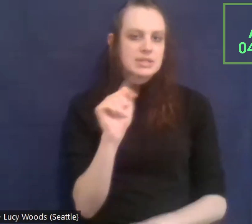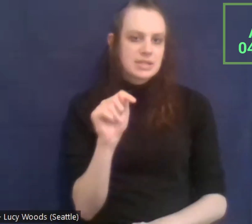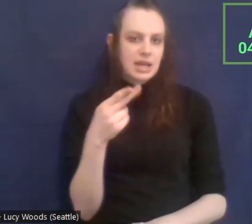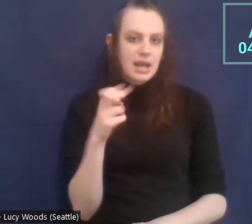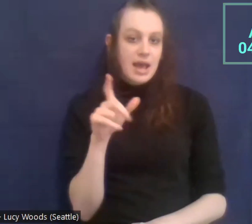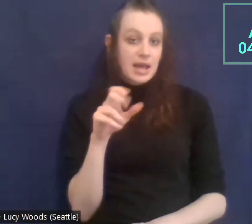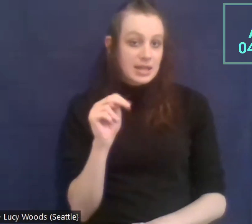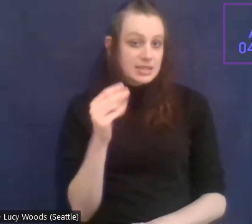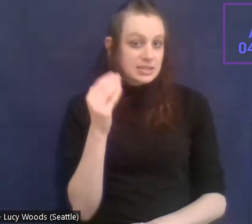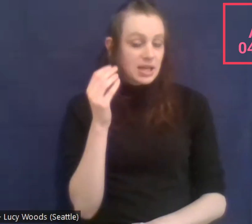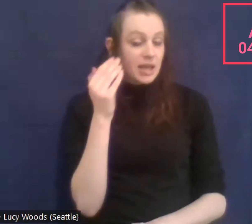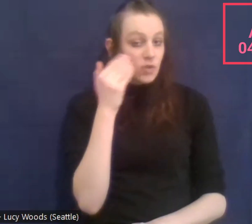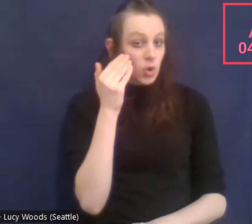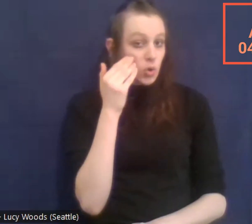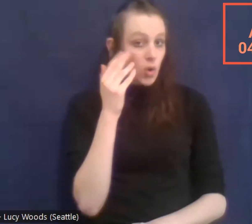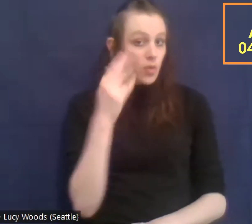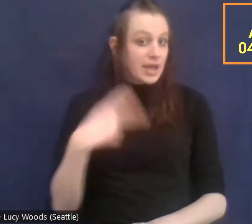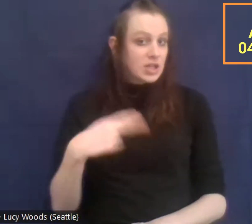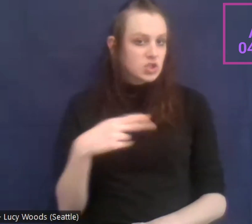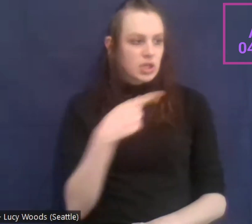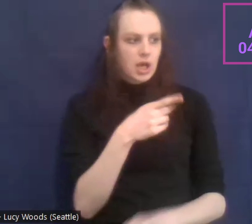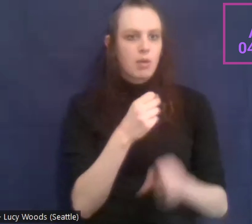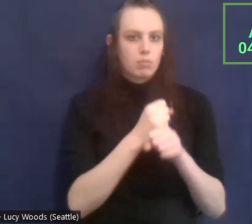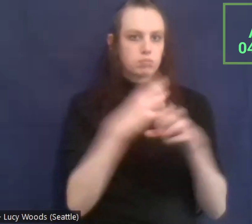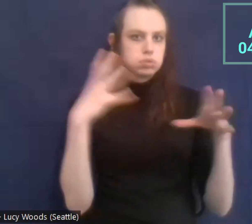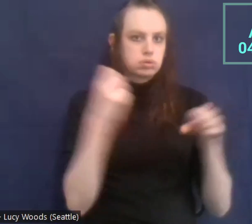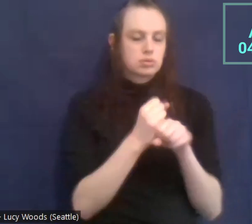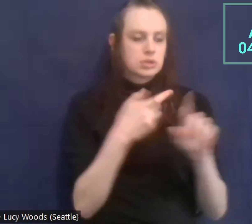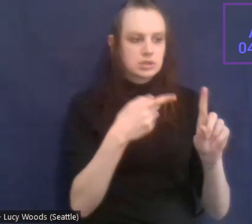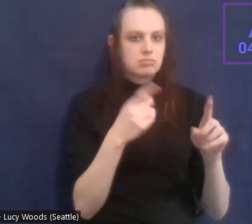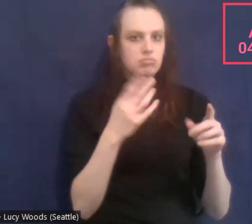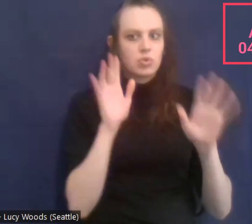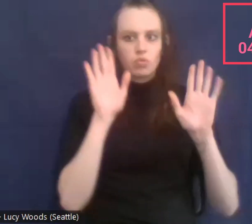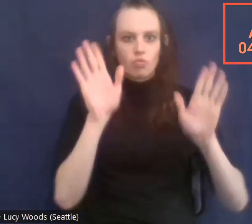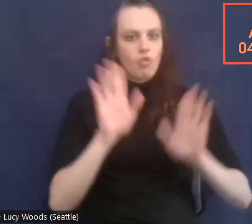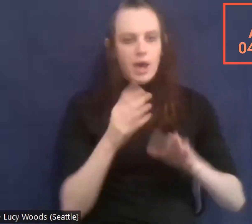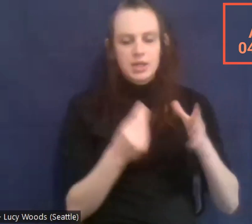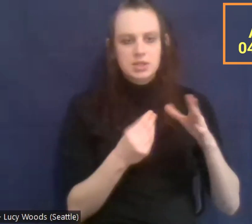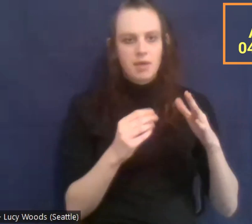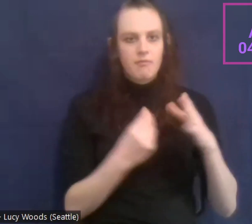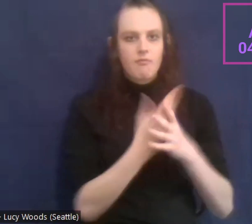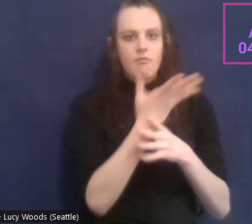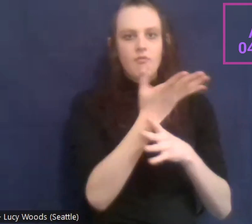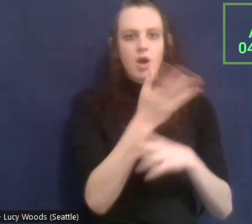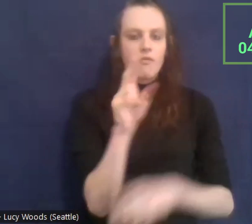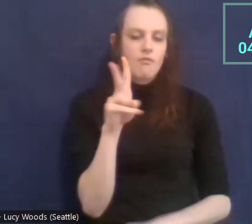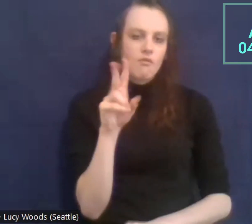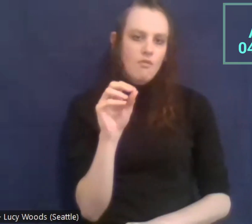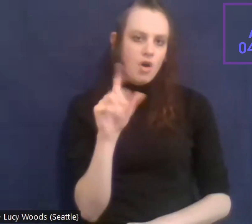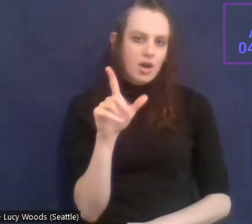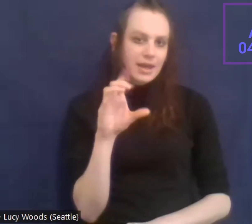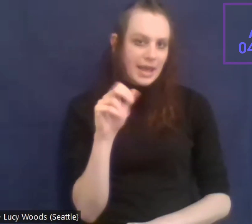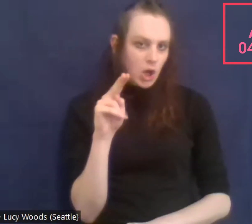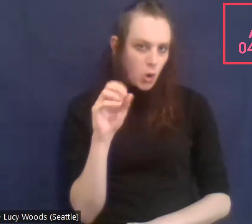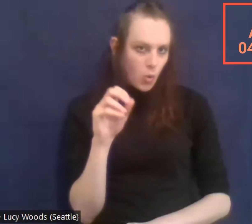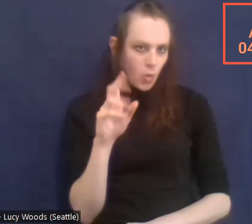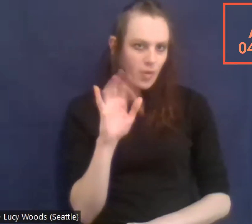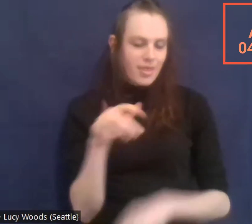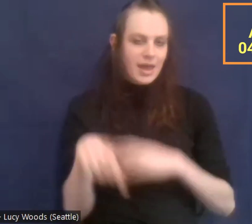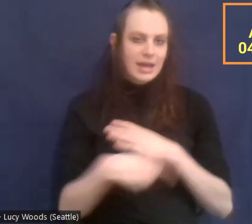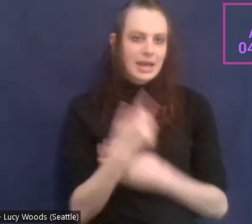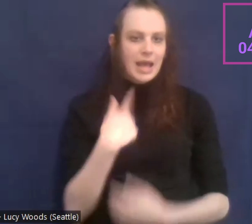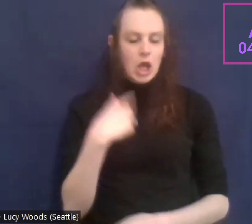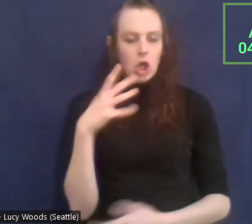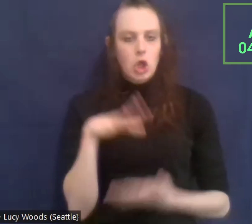up. It's awesome. It's a volcano. Um, yeah, that was the day I learned how to crawl. So sorry about